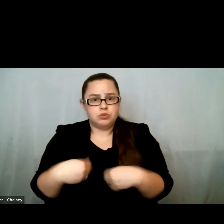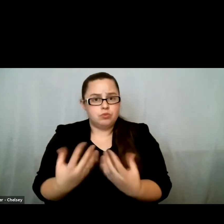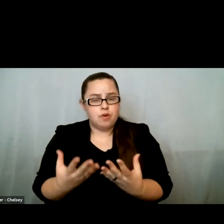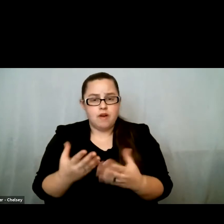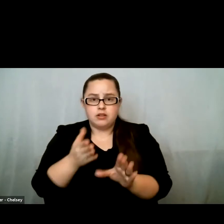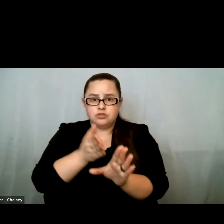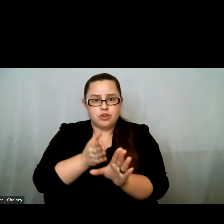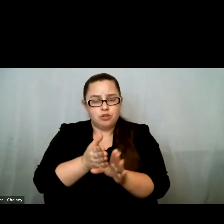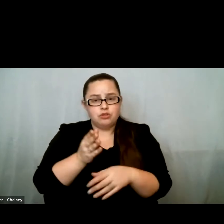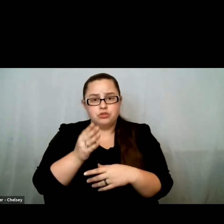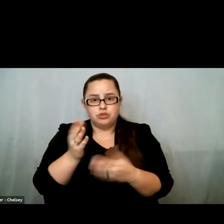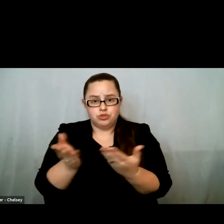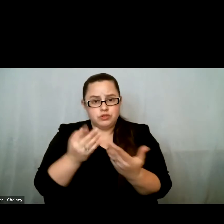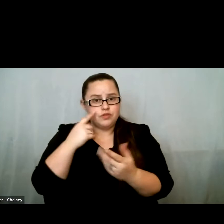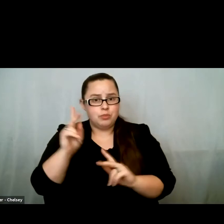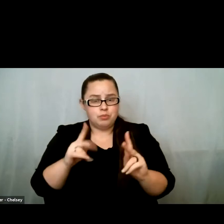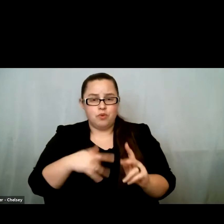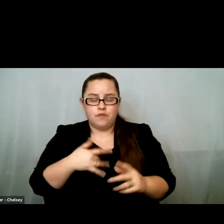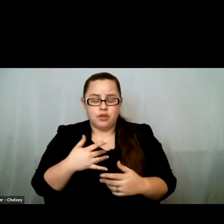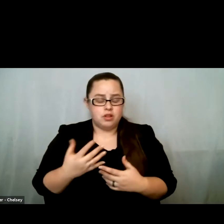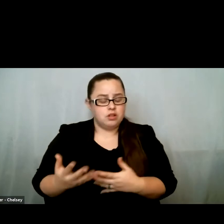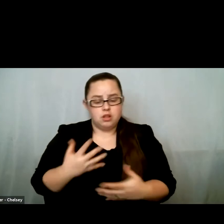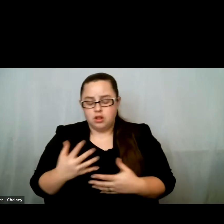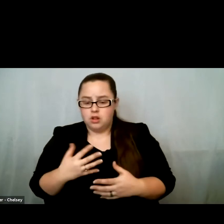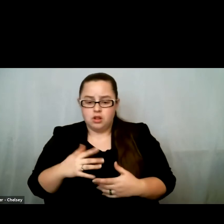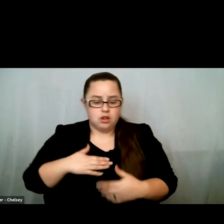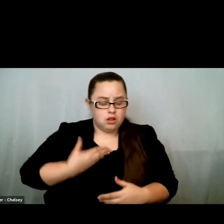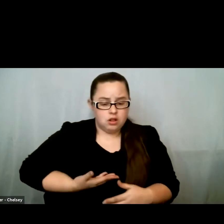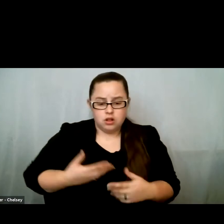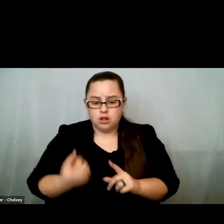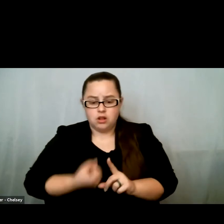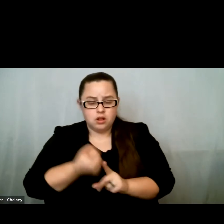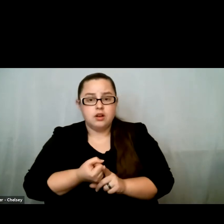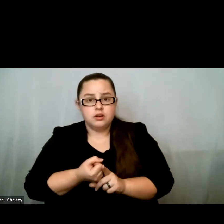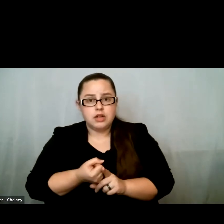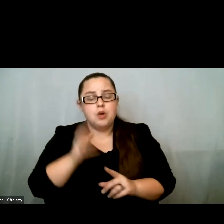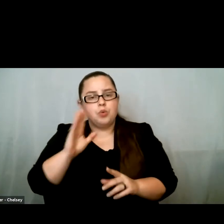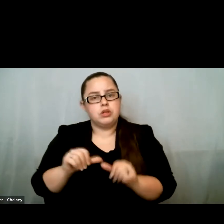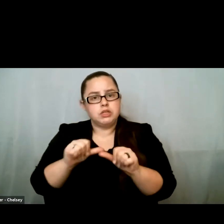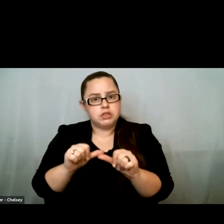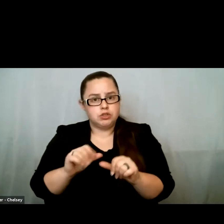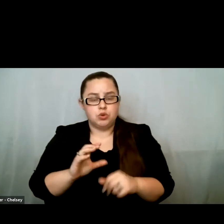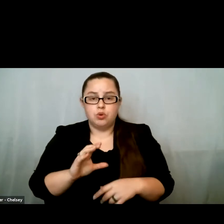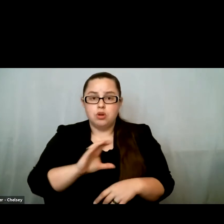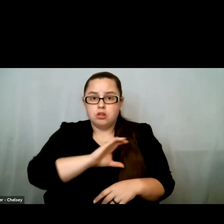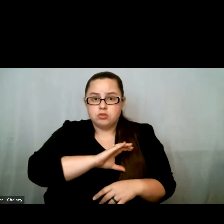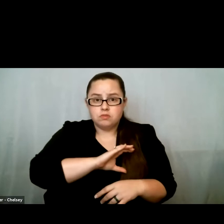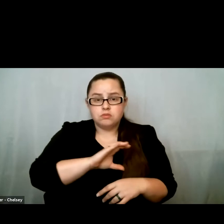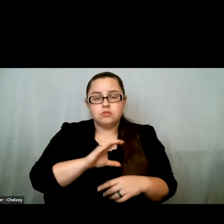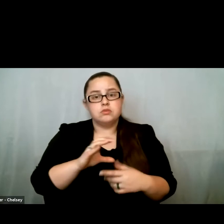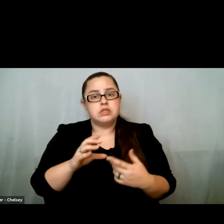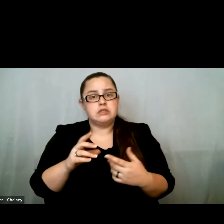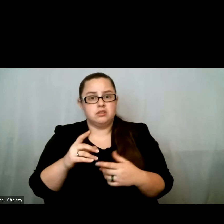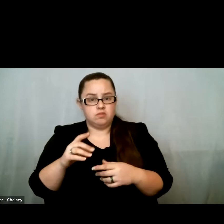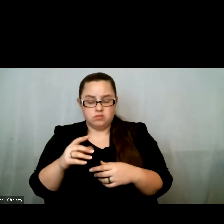feeling impacted by these. We're going to continue to bring in law enforcement when any of our members of our staff or